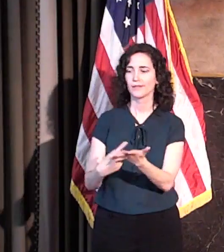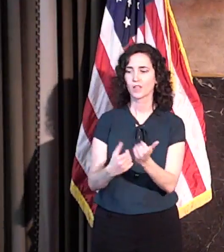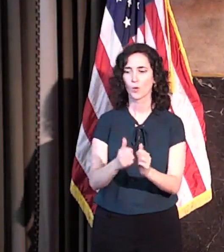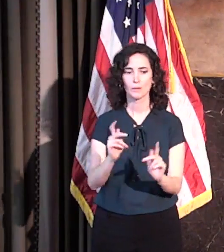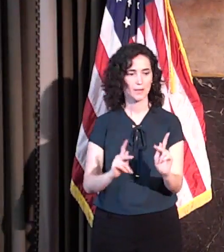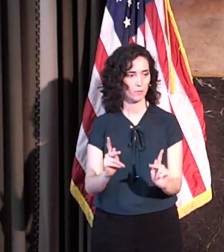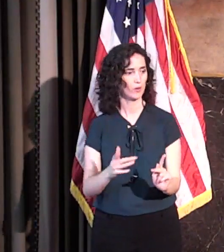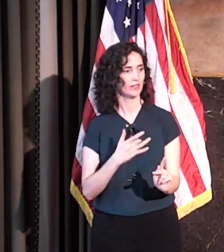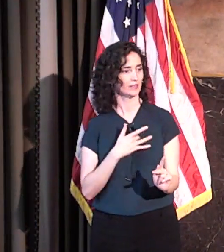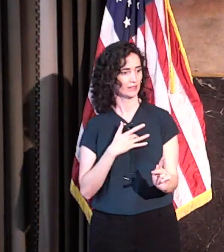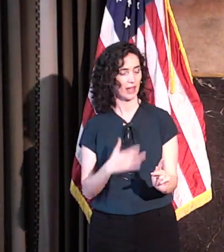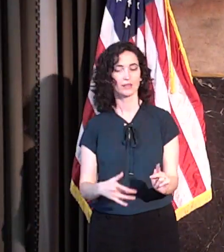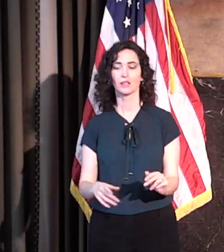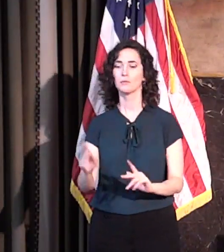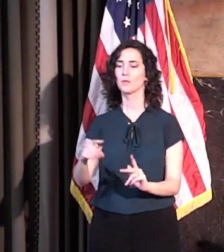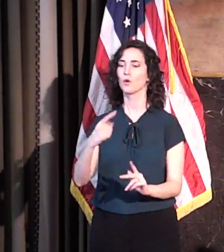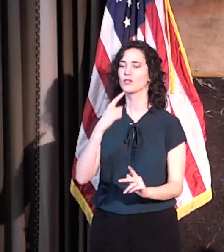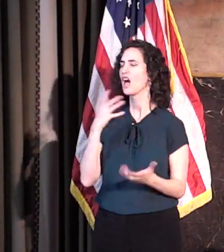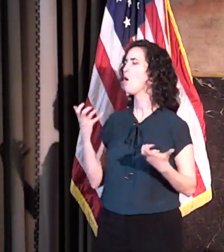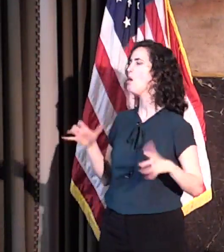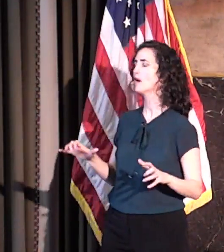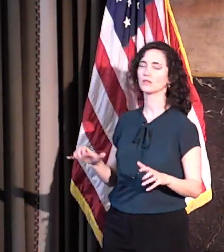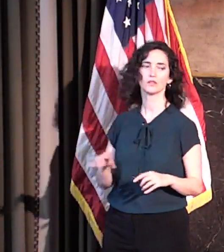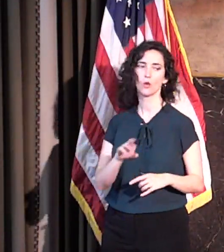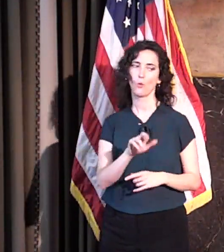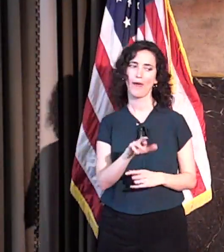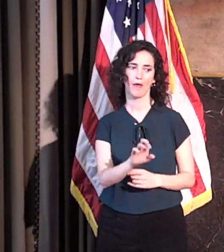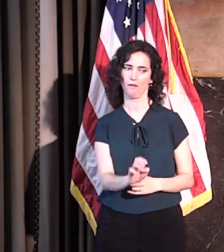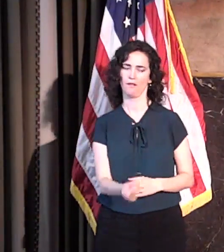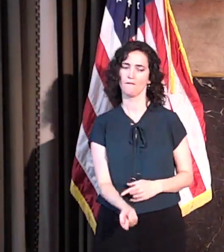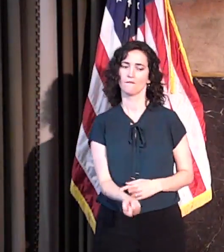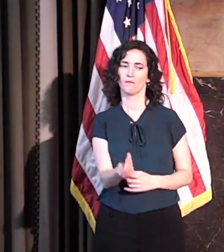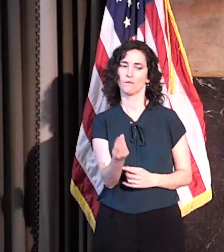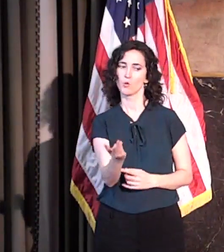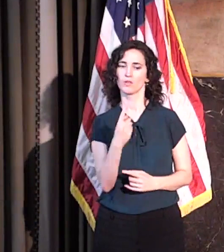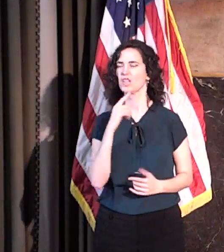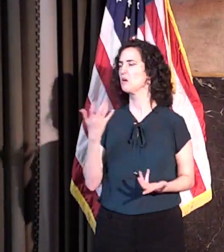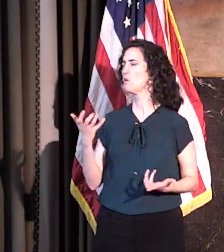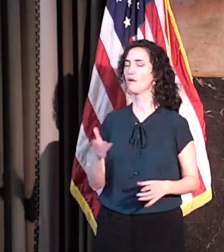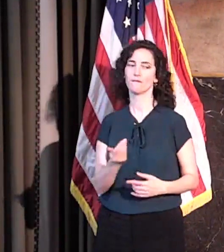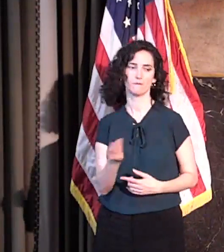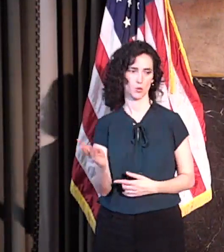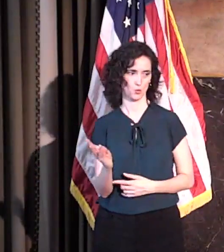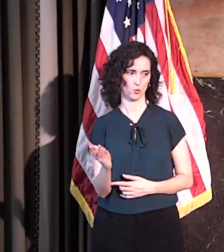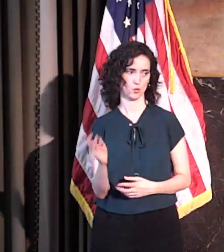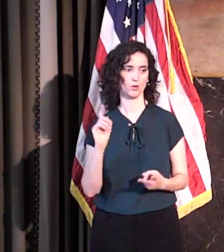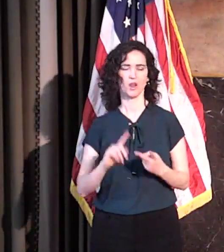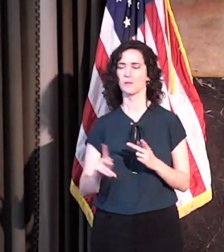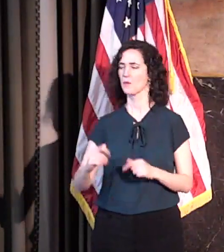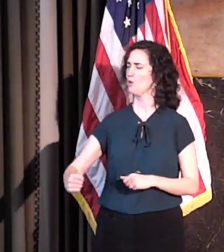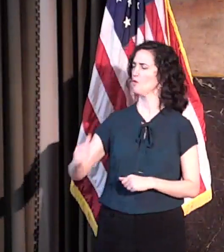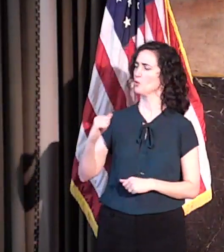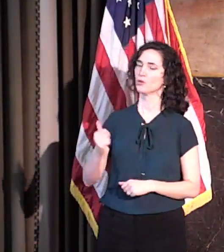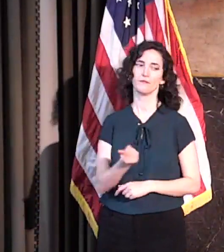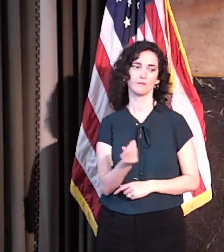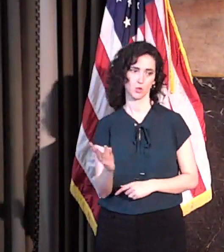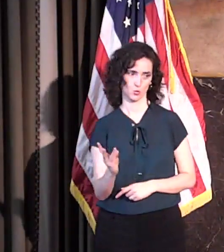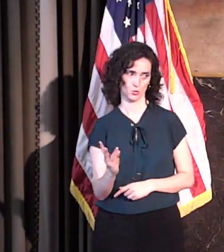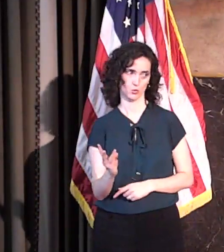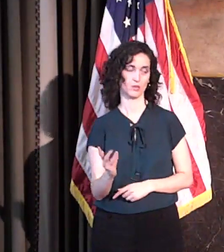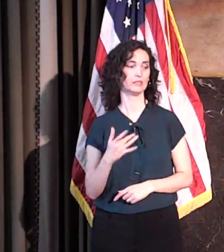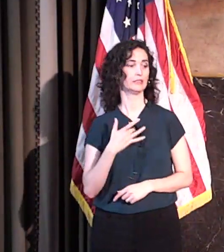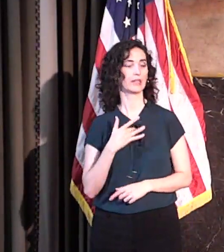don't hear is people saying, I don't want it. Never. You know, we don't see people, let's say, refusing it. What we see is